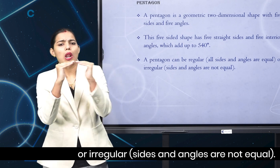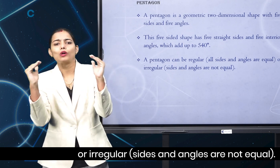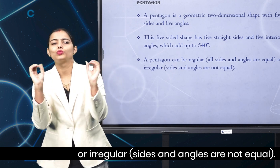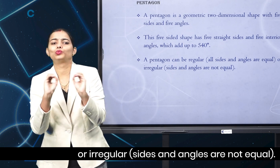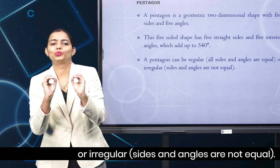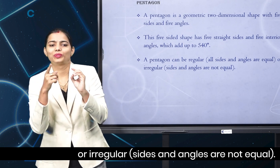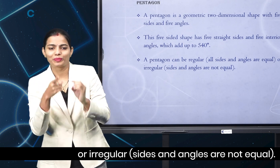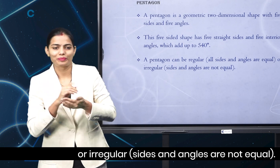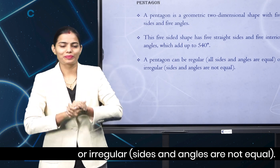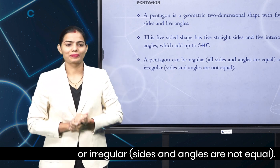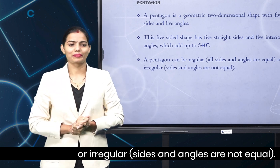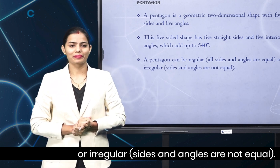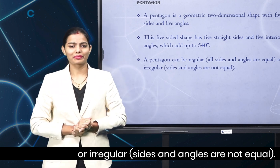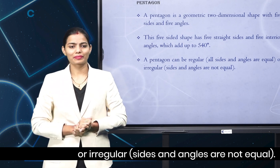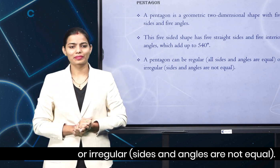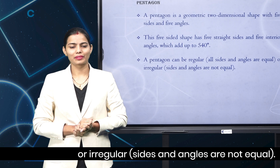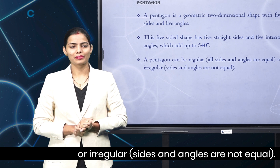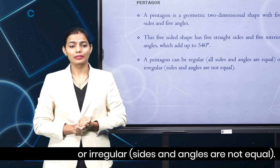Or irregular sides and angles are not equal.